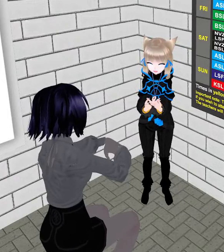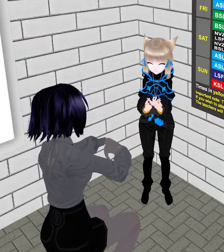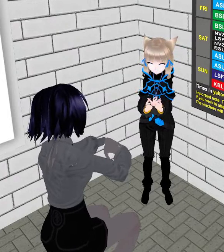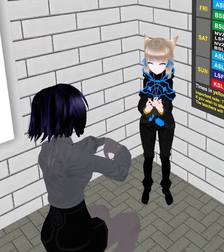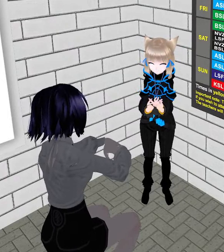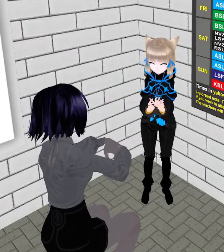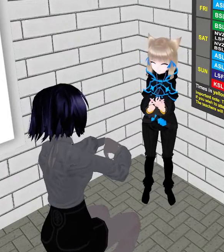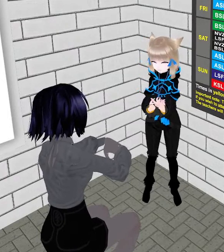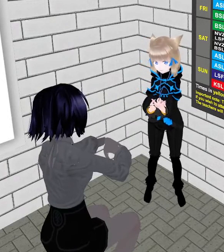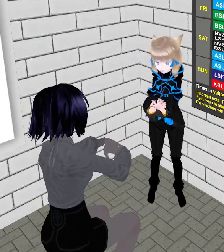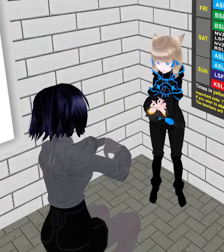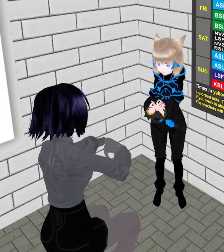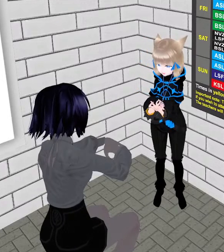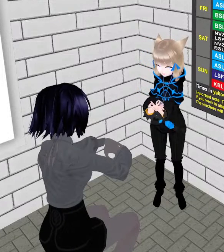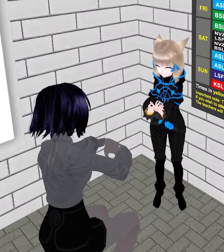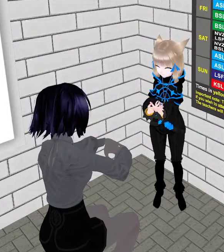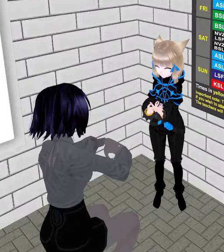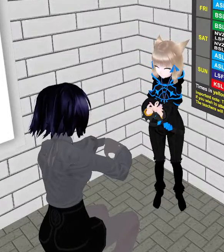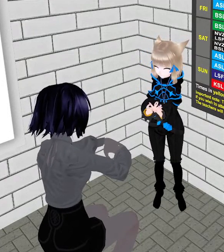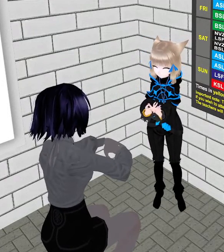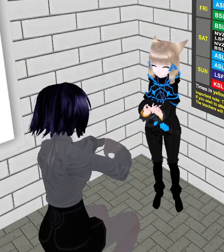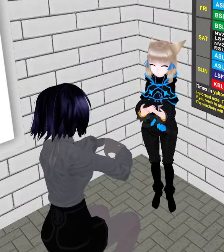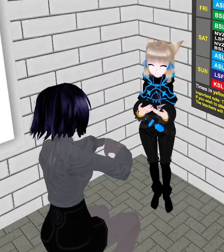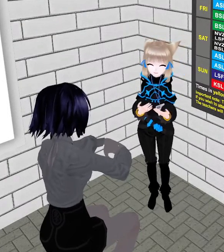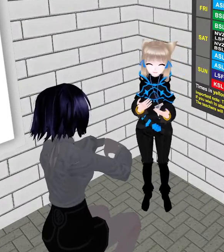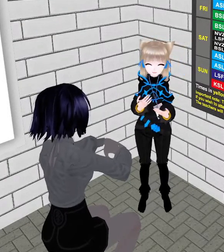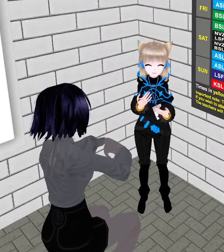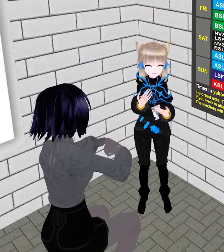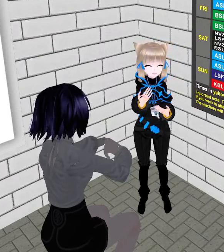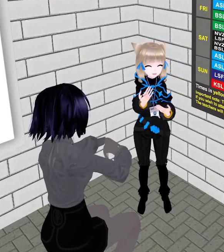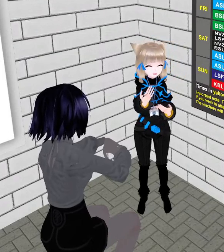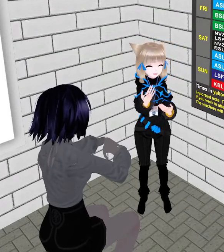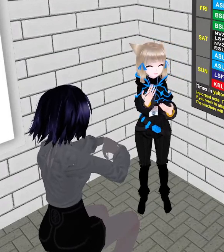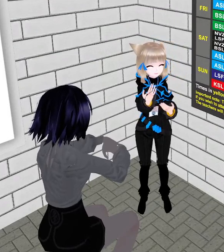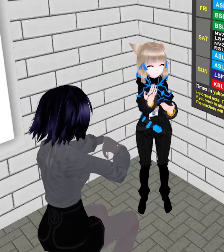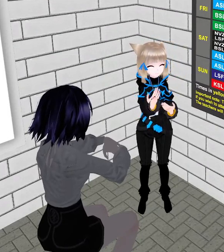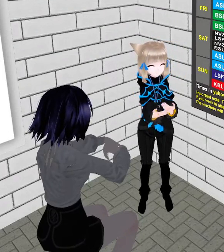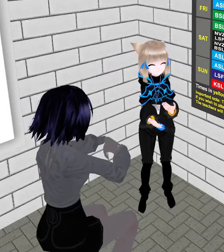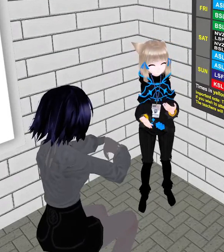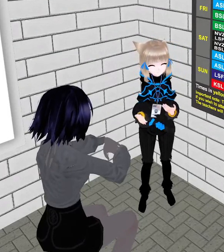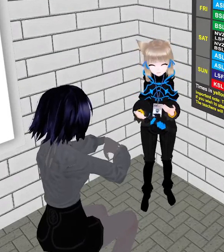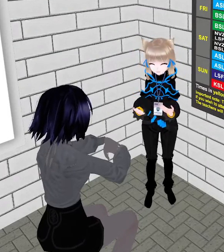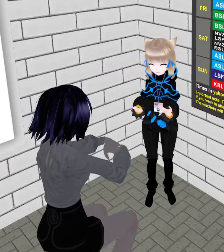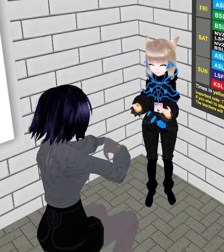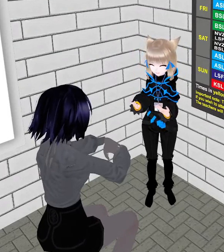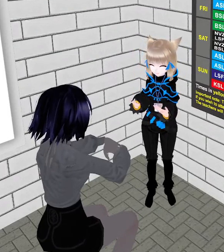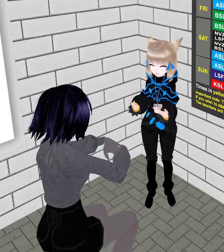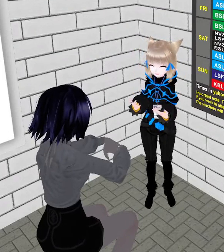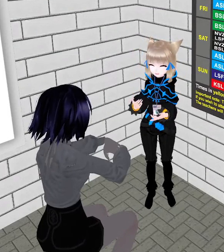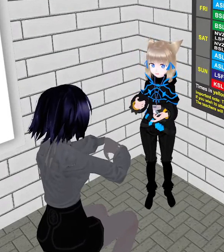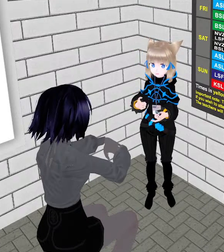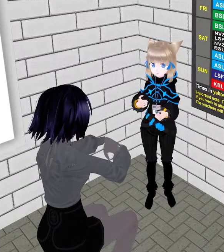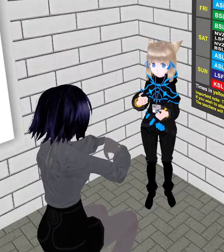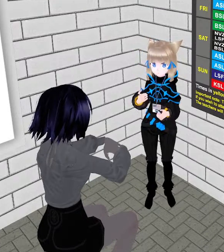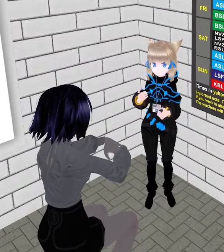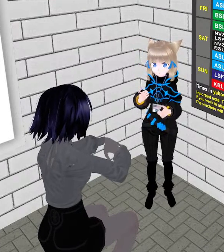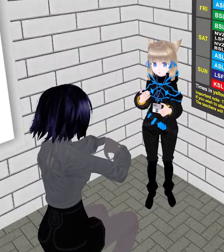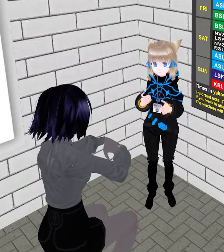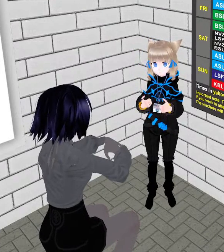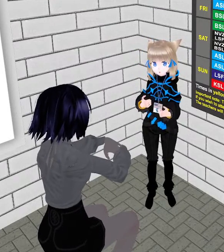of what I've been an interpreter the signs are, for 6 years, been signing and for like almost 10. the differences in languages. Because